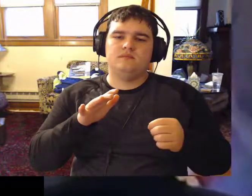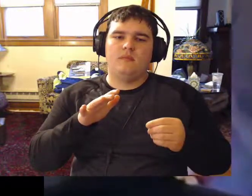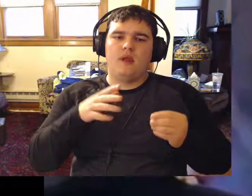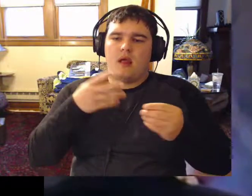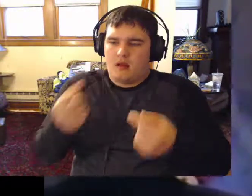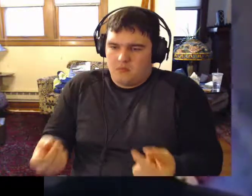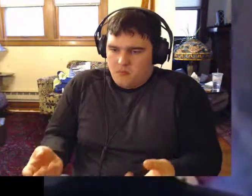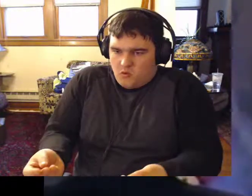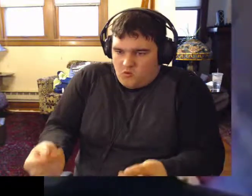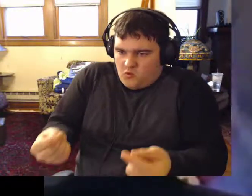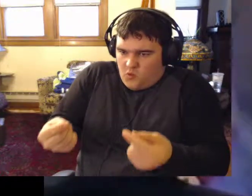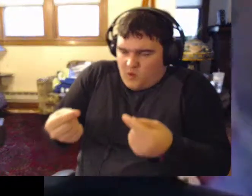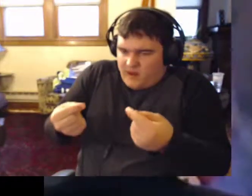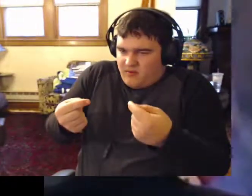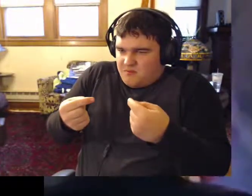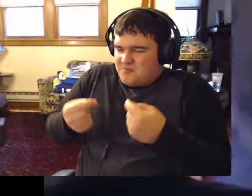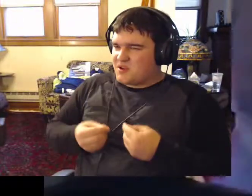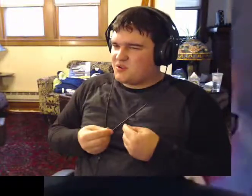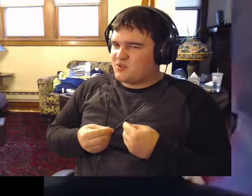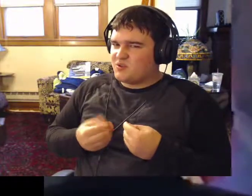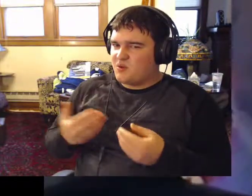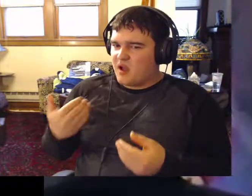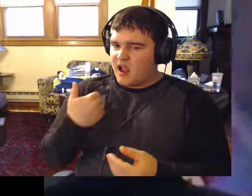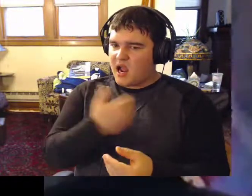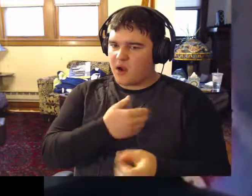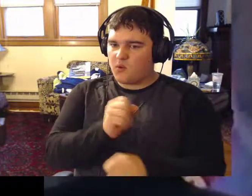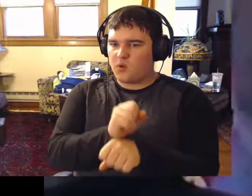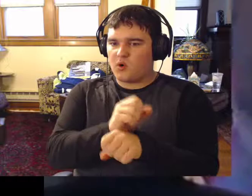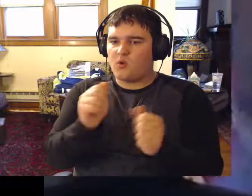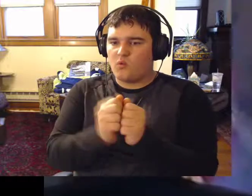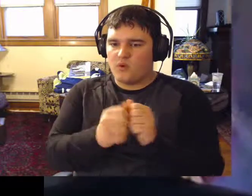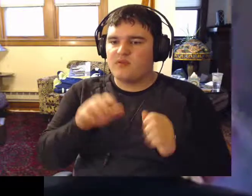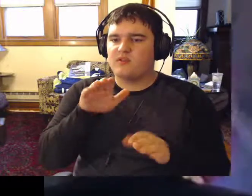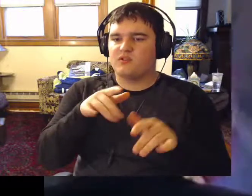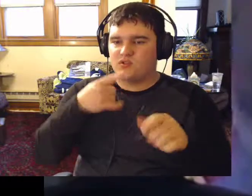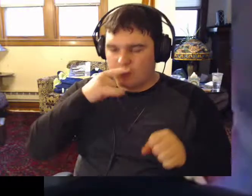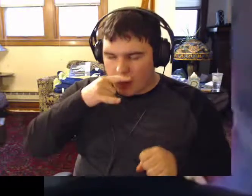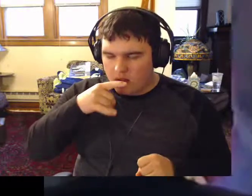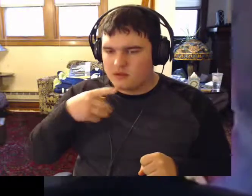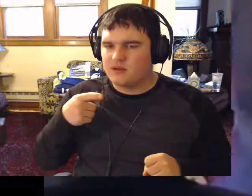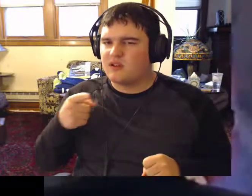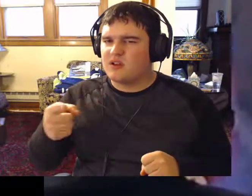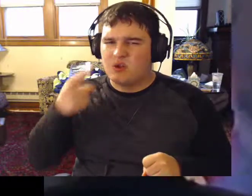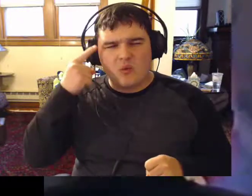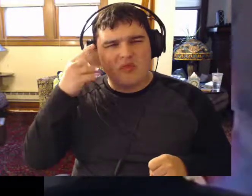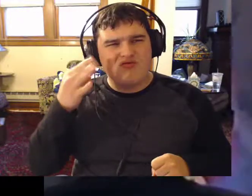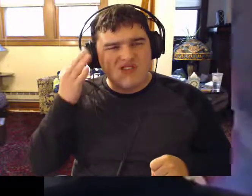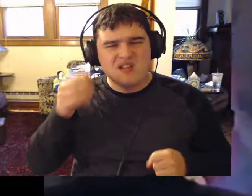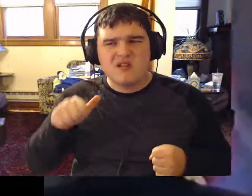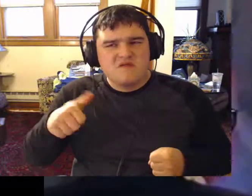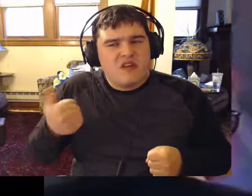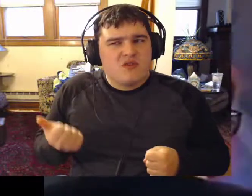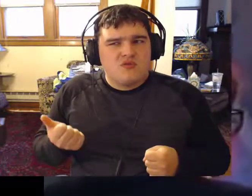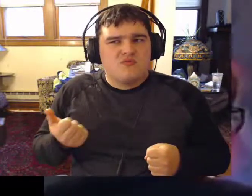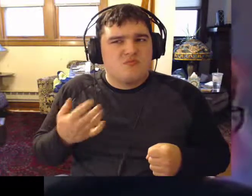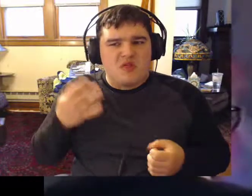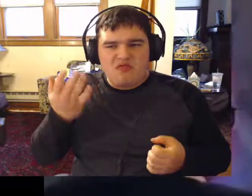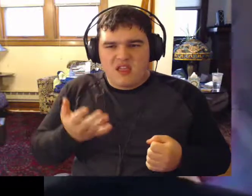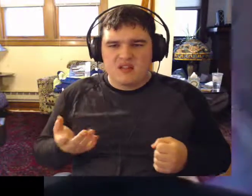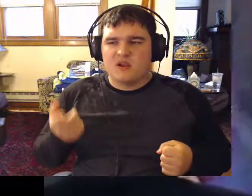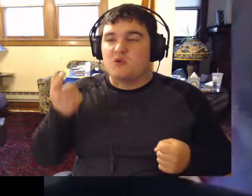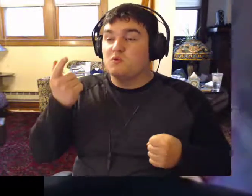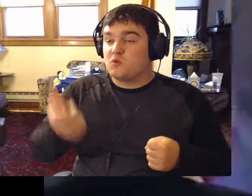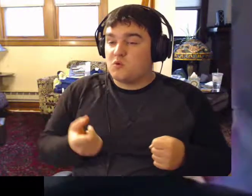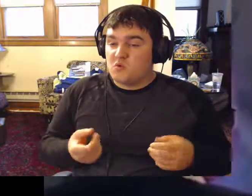bring them into our work with the child. Can you think of other things that you